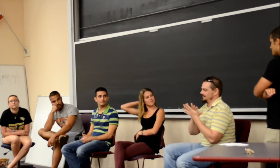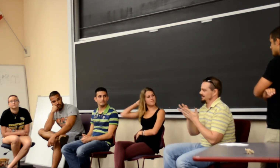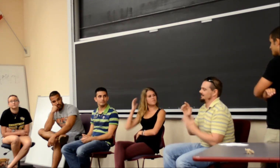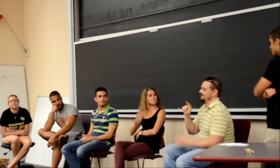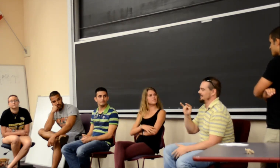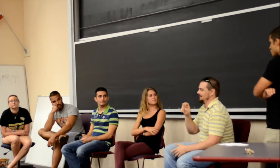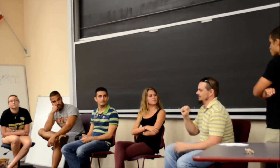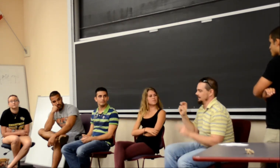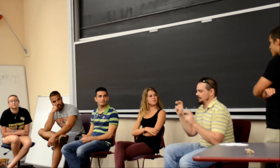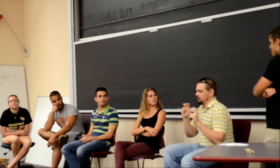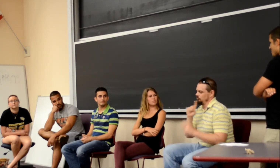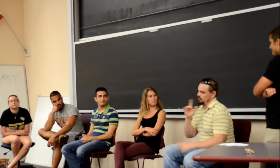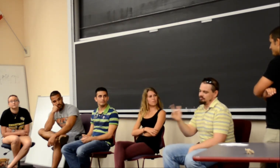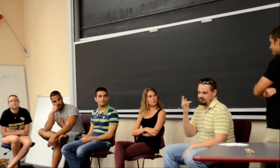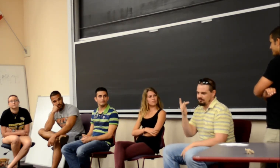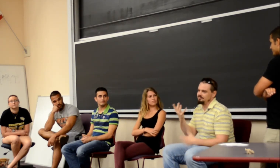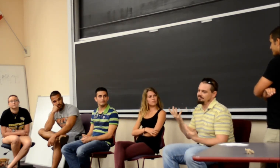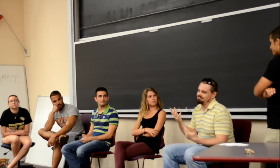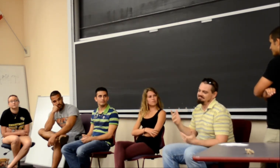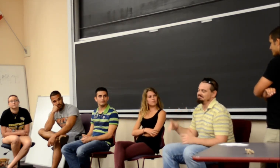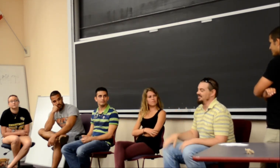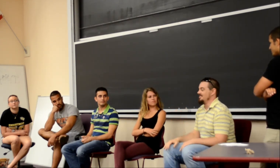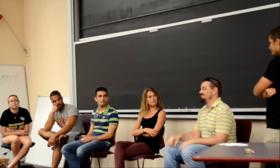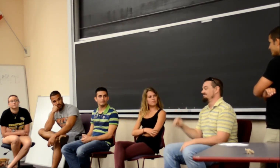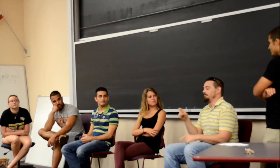aid to mask the tinnitus.